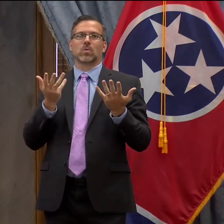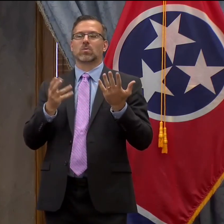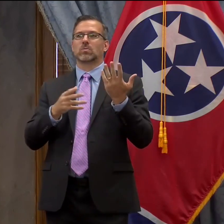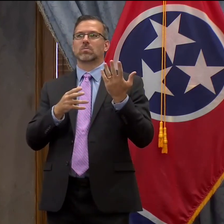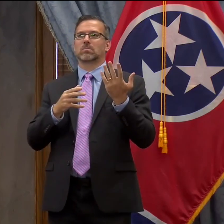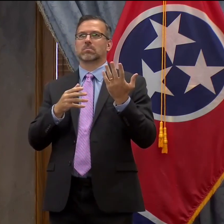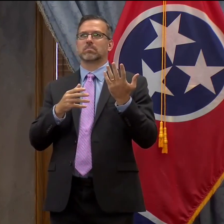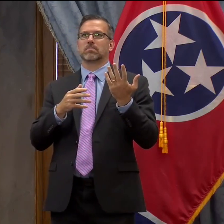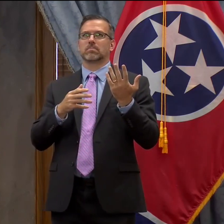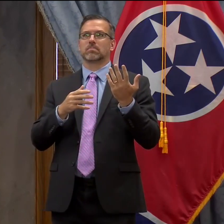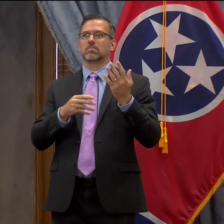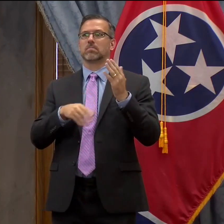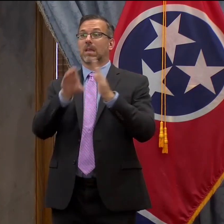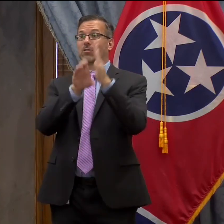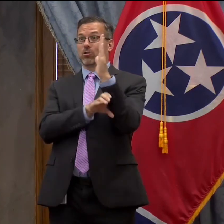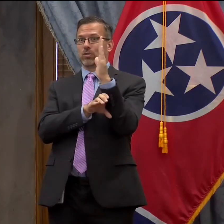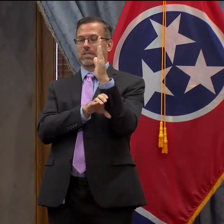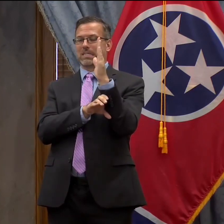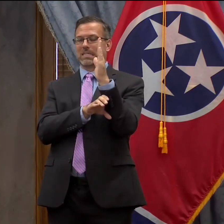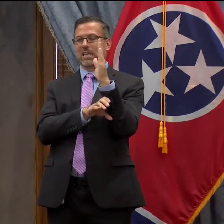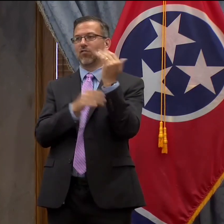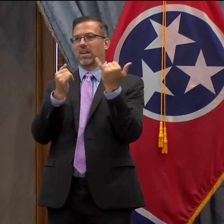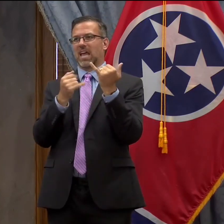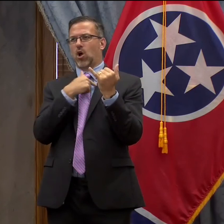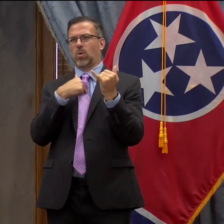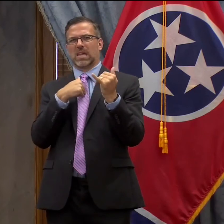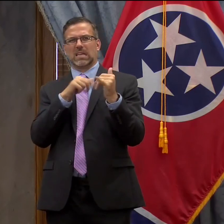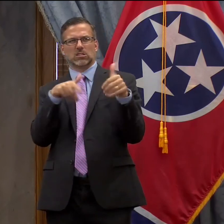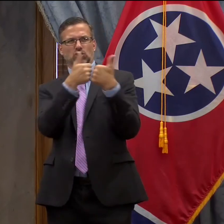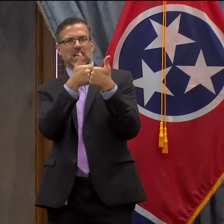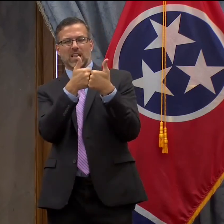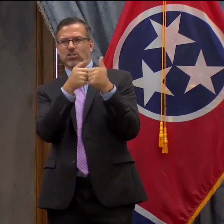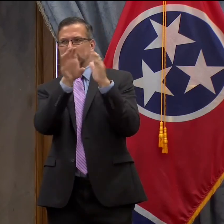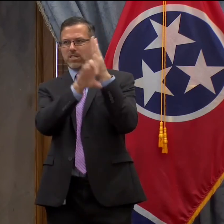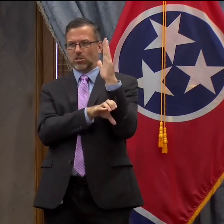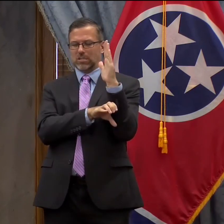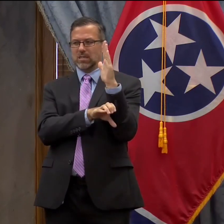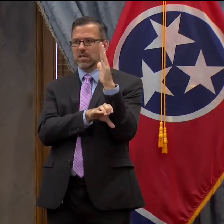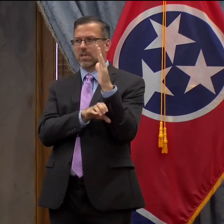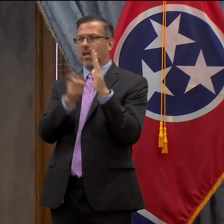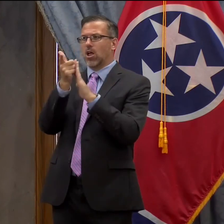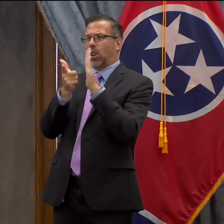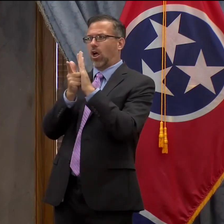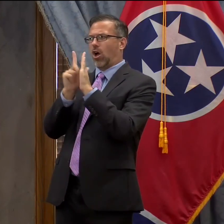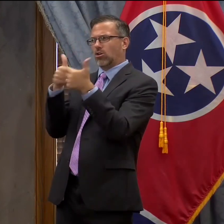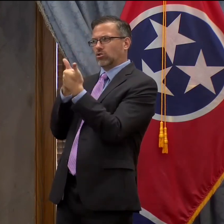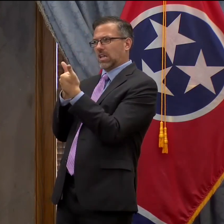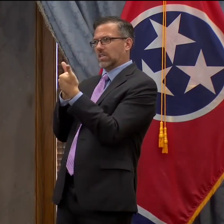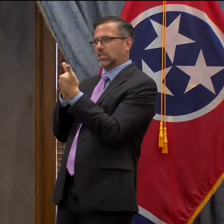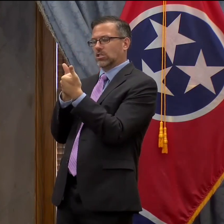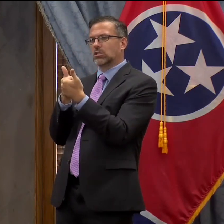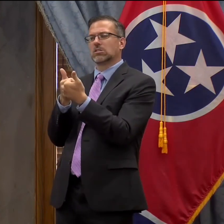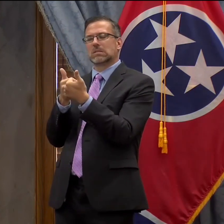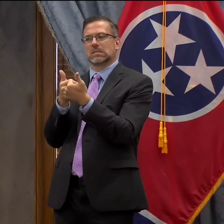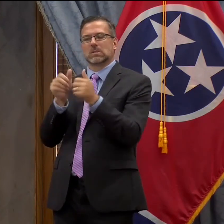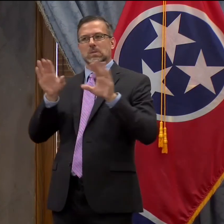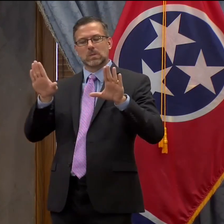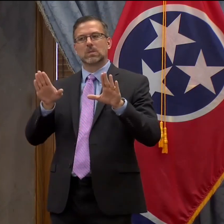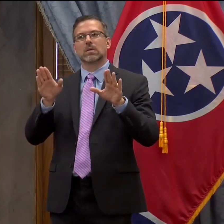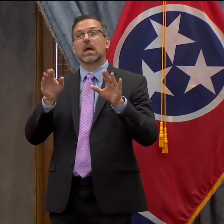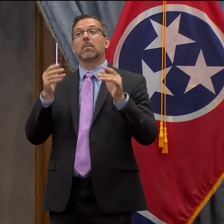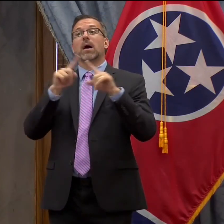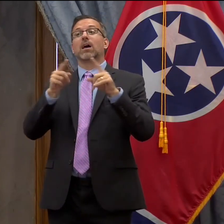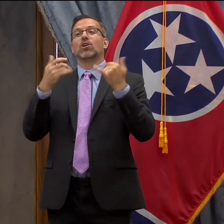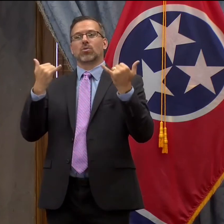is tested and when the commitment to the rule of law is being challenged. But today we